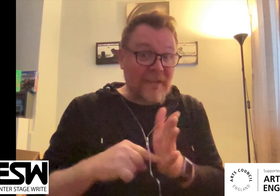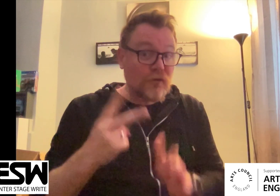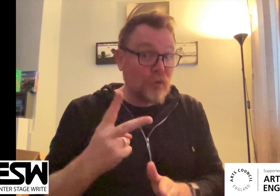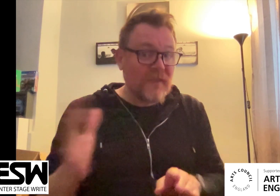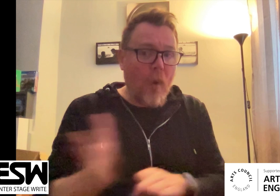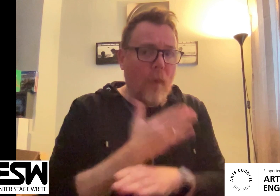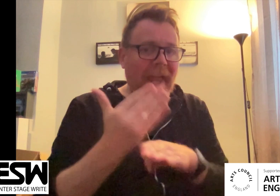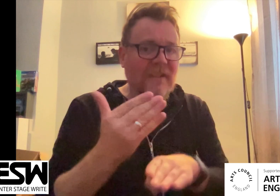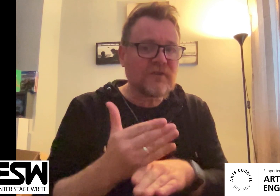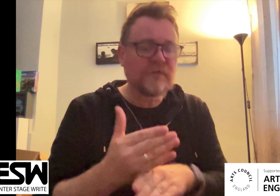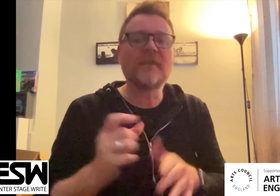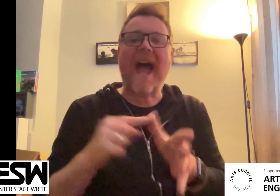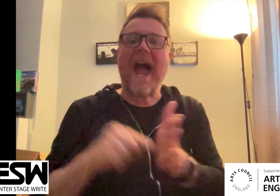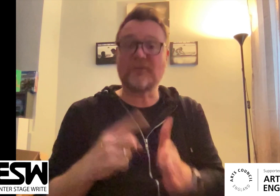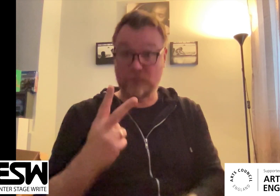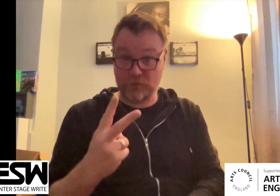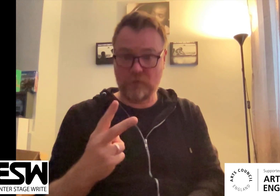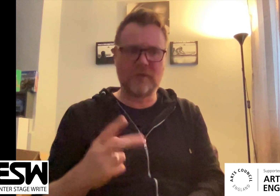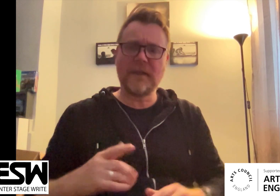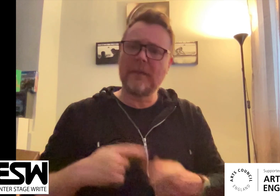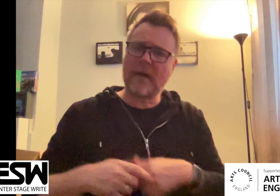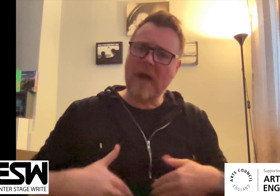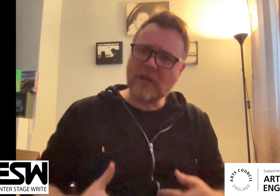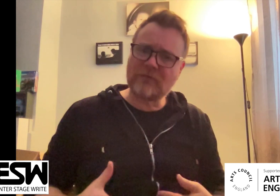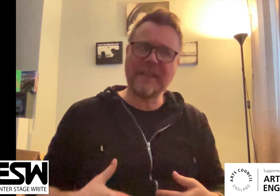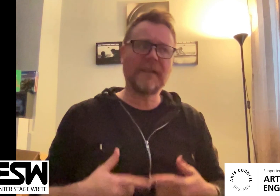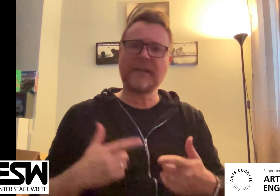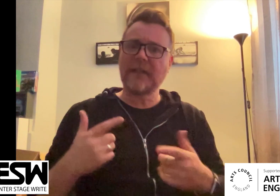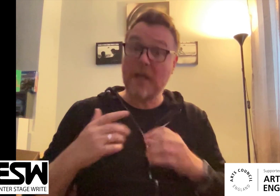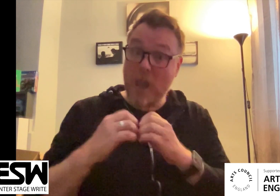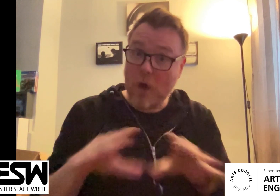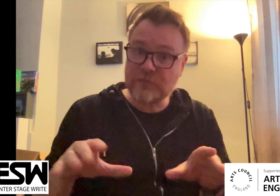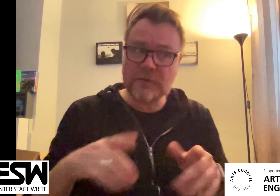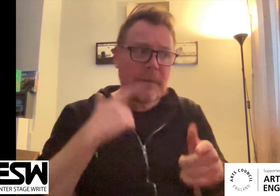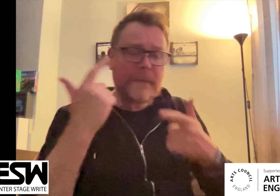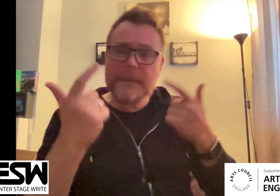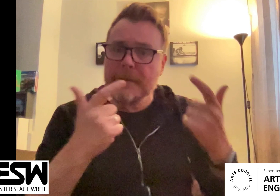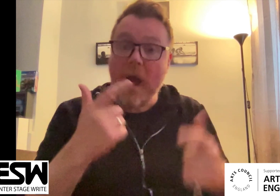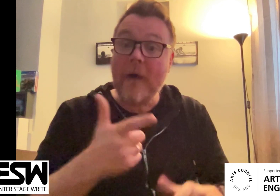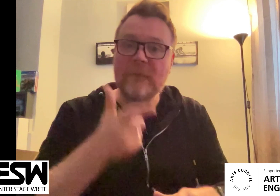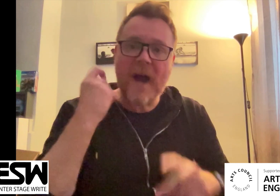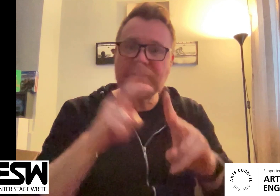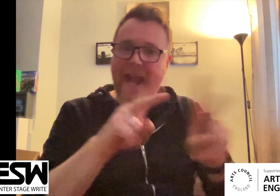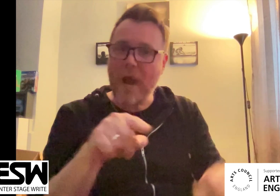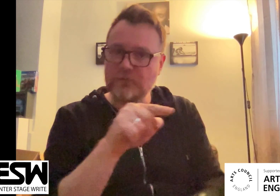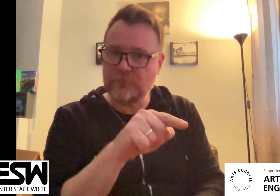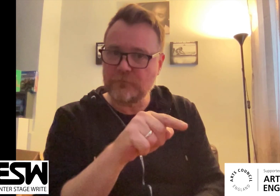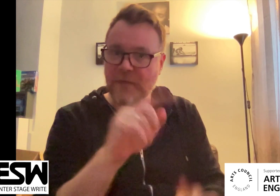And then Act 2 is where all the action happens. So Act 2, she becomes hungry, lost, and finds the house in the woods.